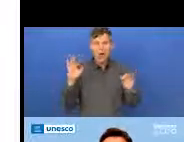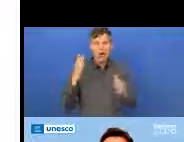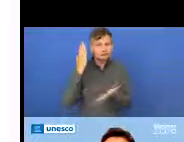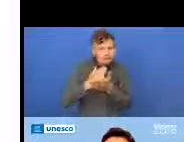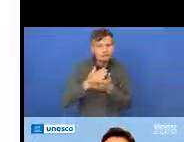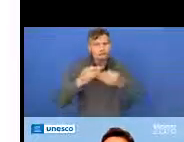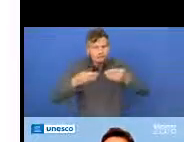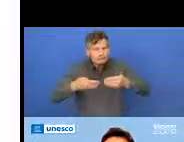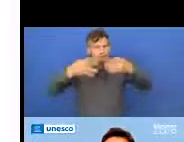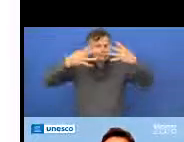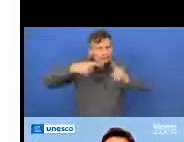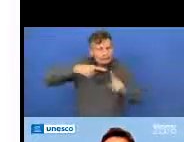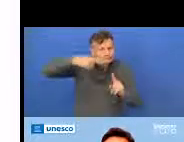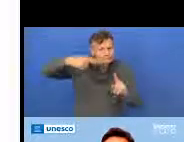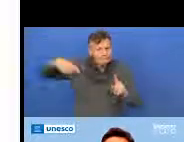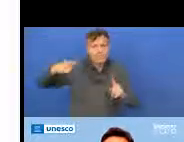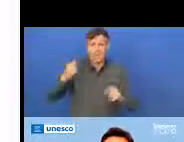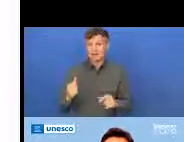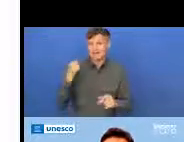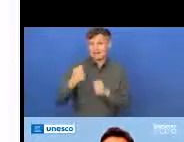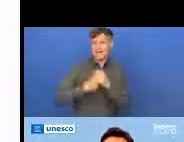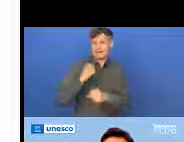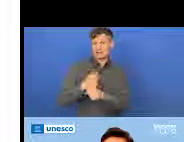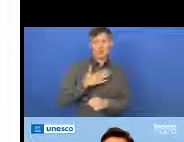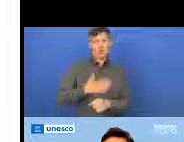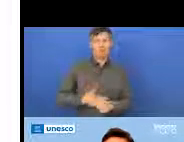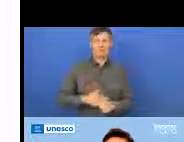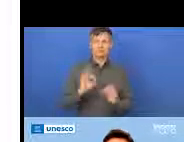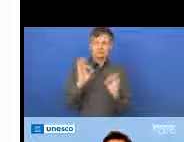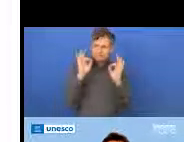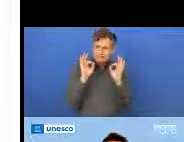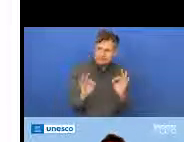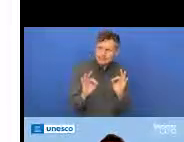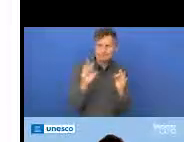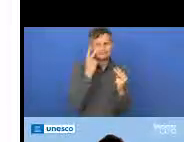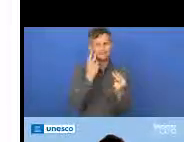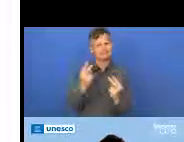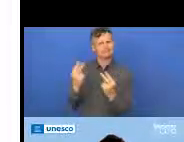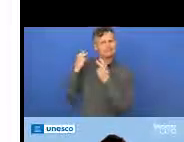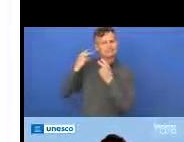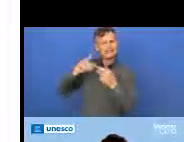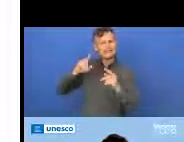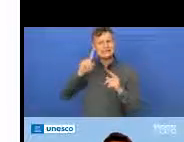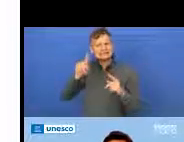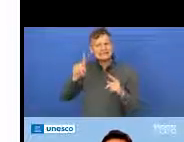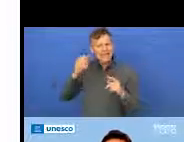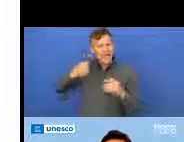a specific literature review on this topic. And we were lucky to have Stephen